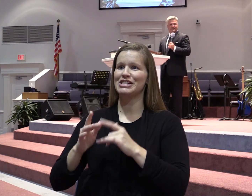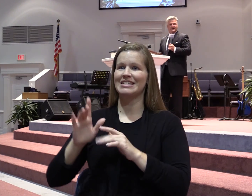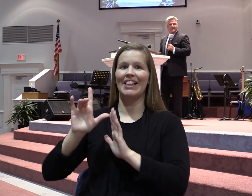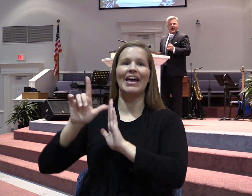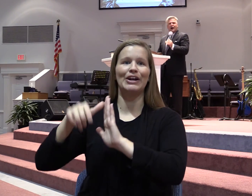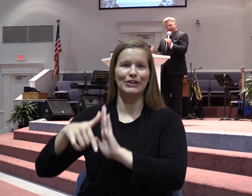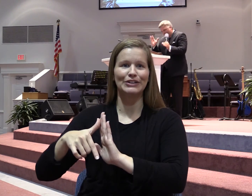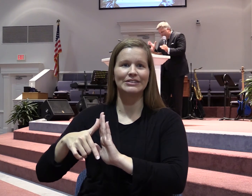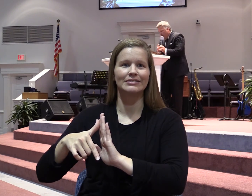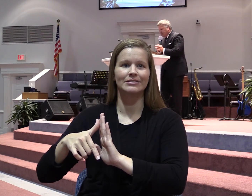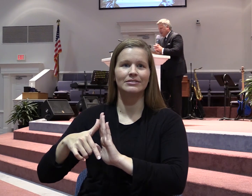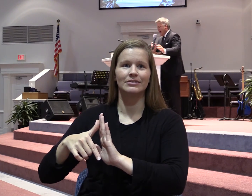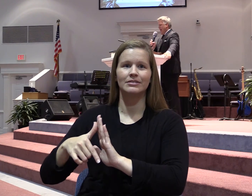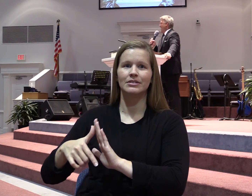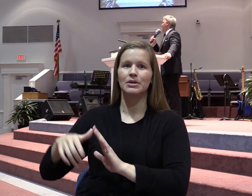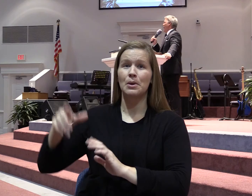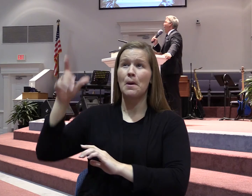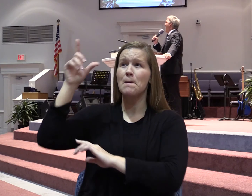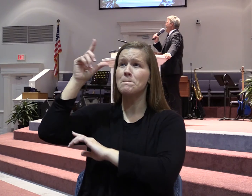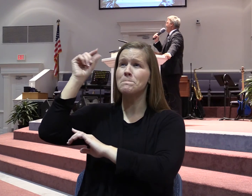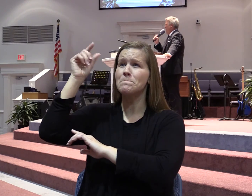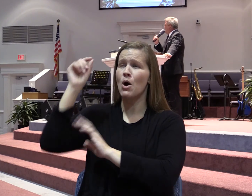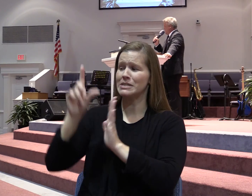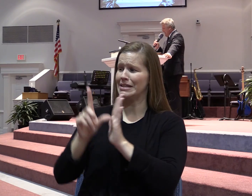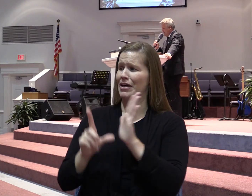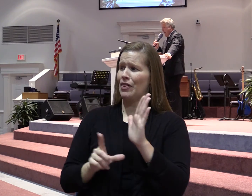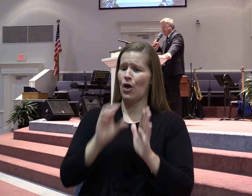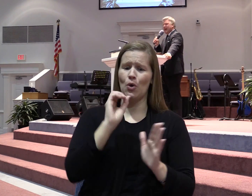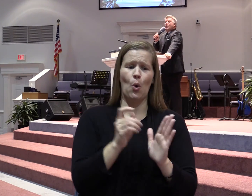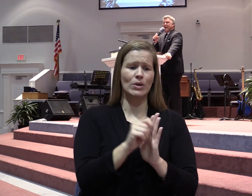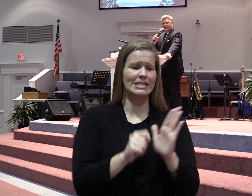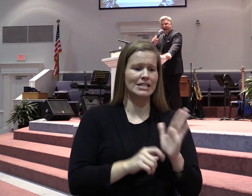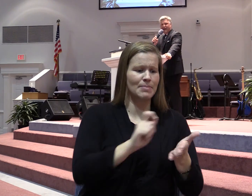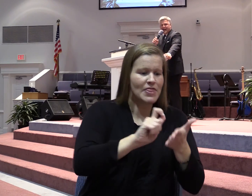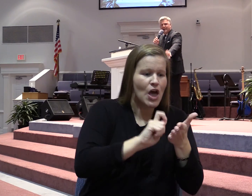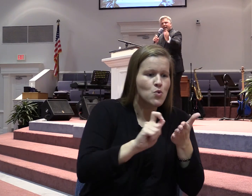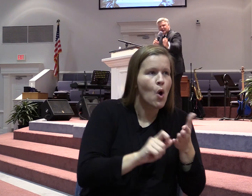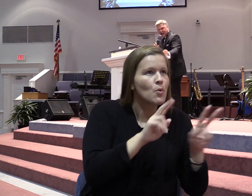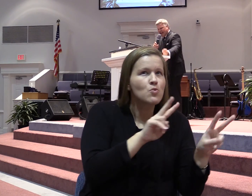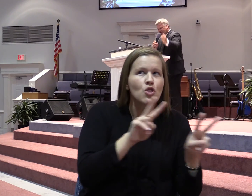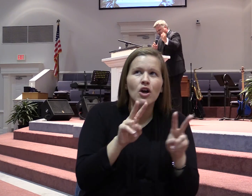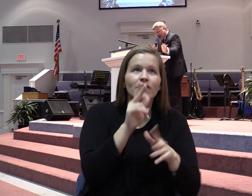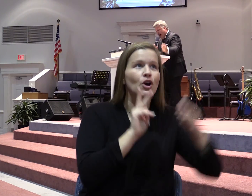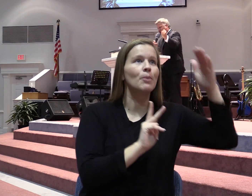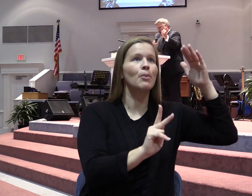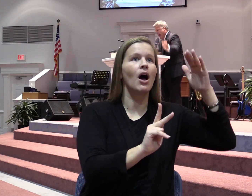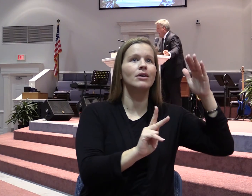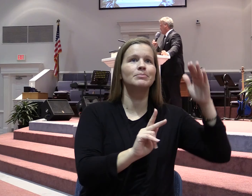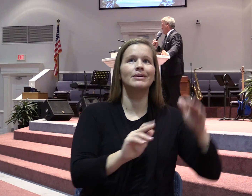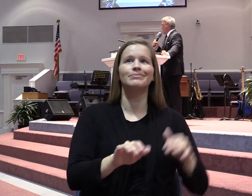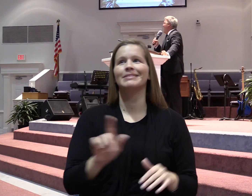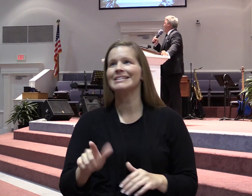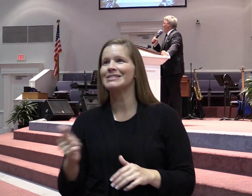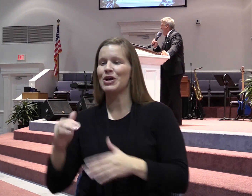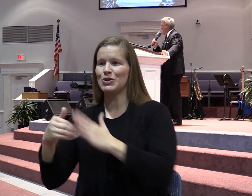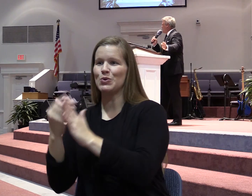found him of whom Moses in the law and the prophets did write. We found him, Jesus of